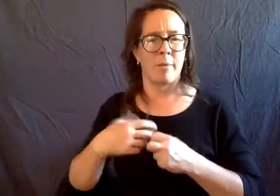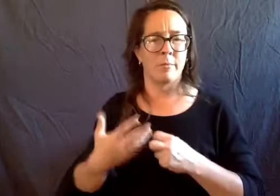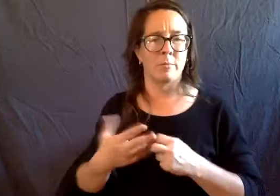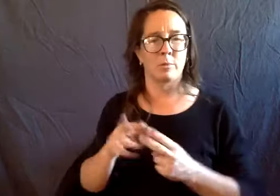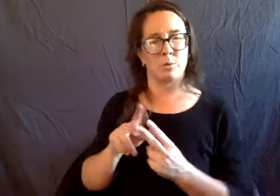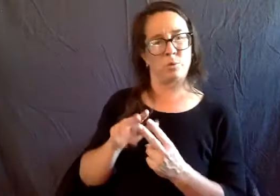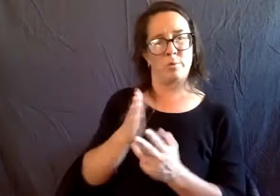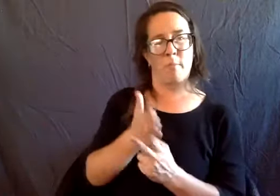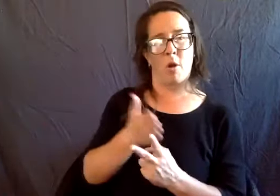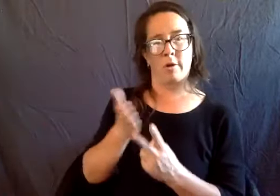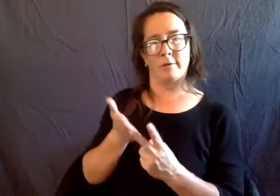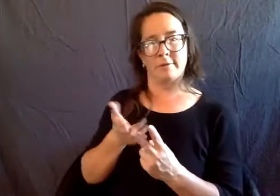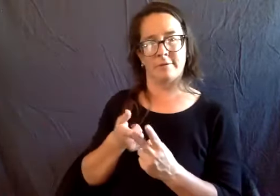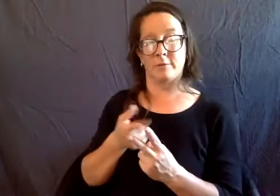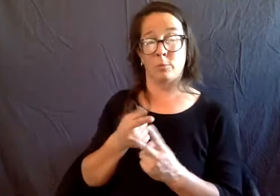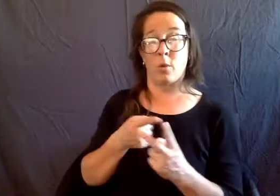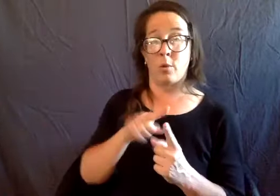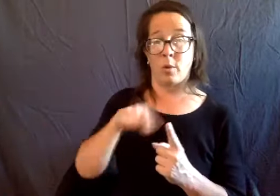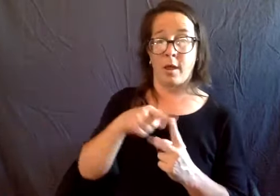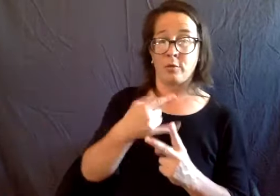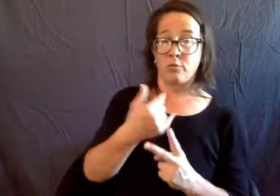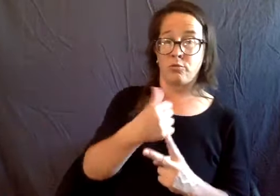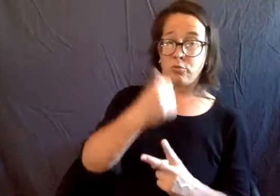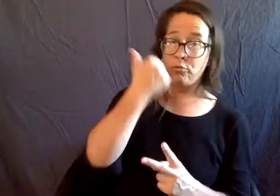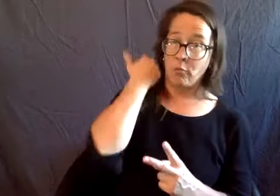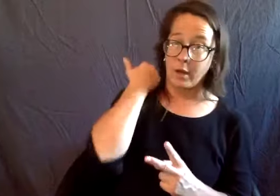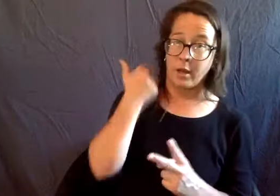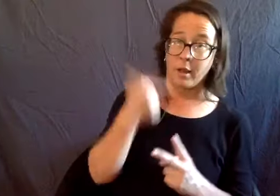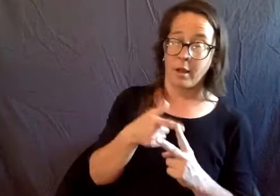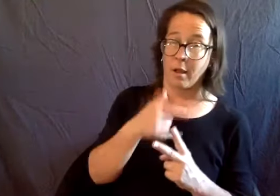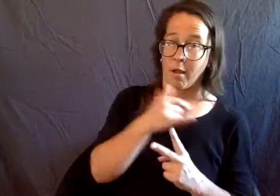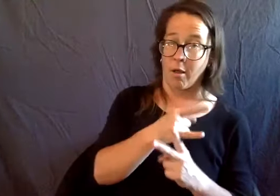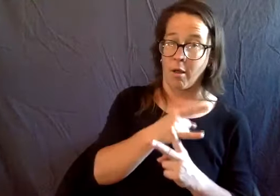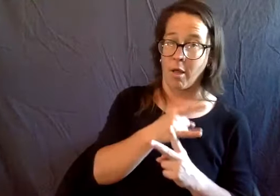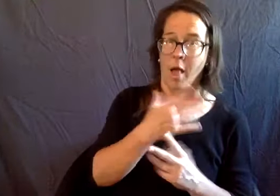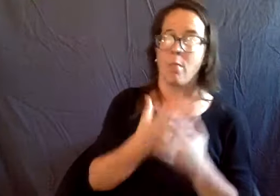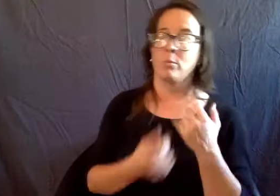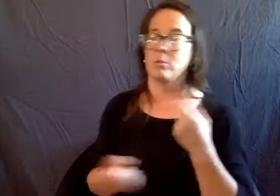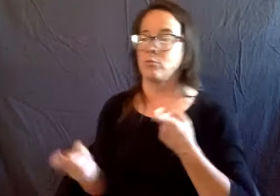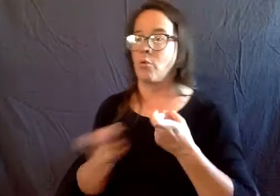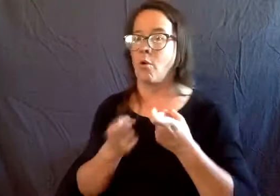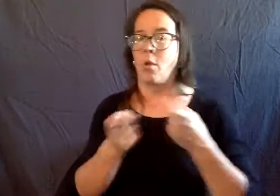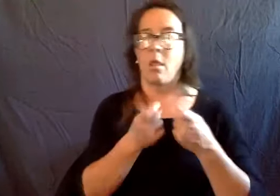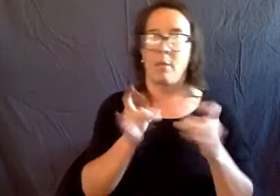basically was 2-part. One is when I drink alcohol, I lose control and bizarre things happen, often